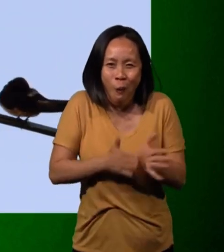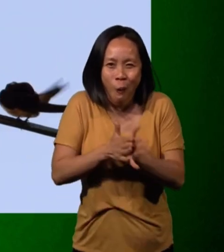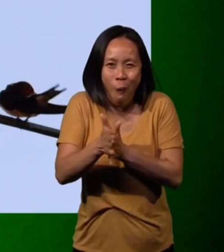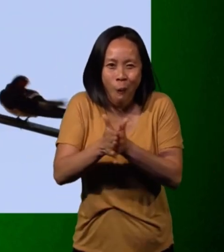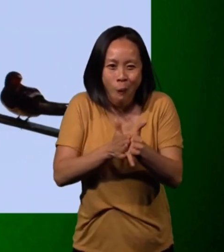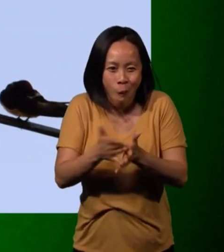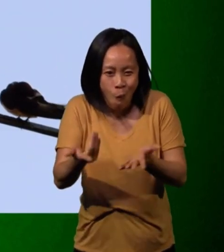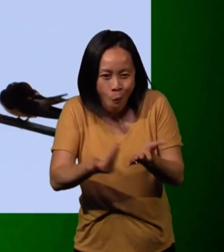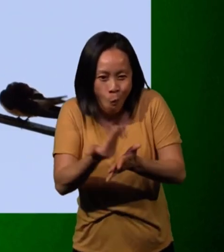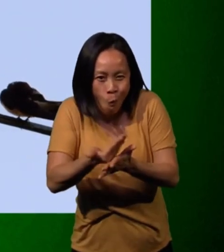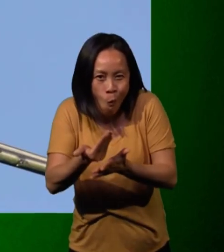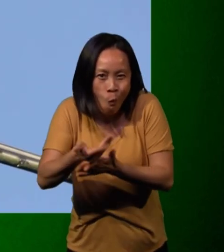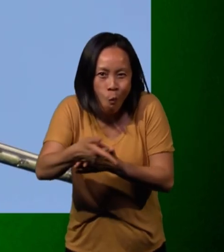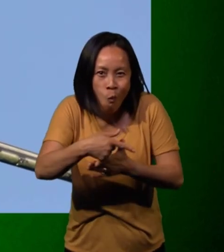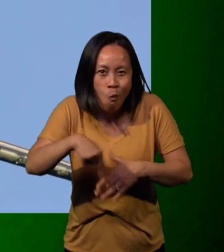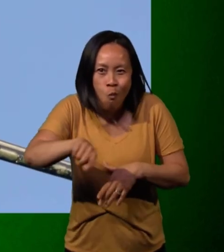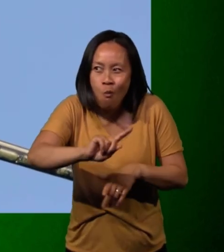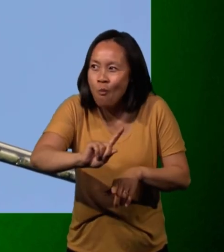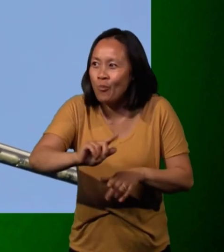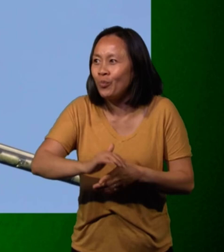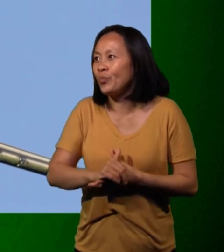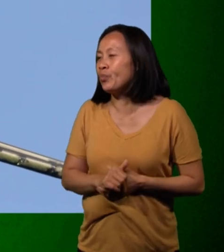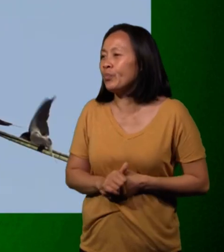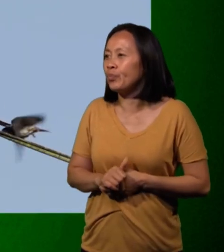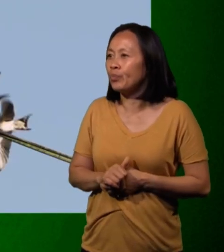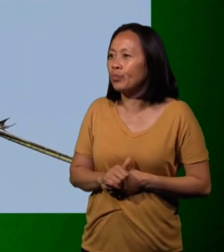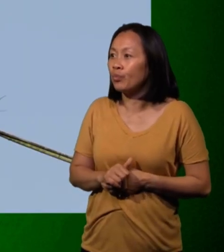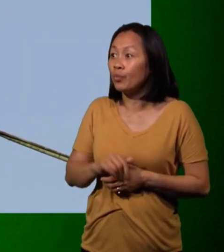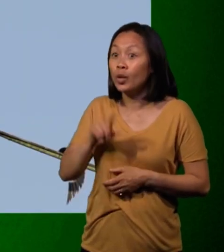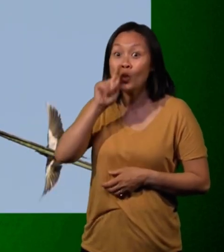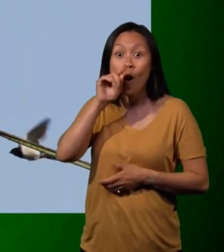The swallows have reached Britain,